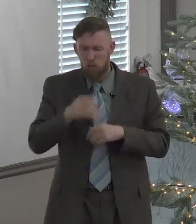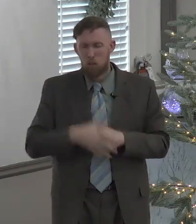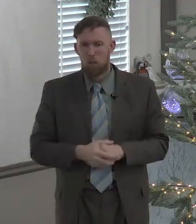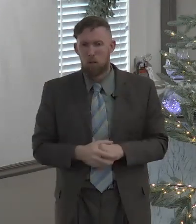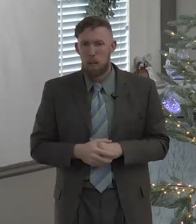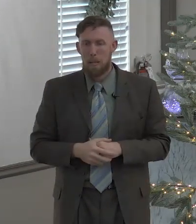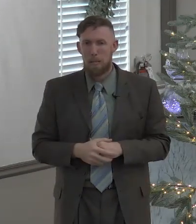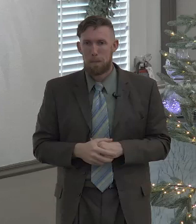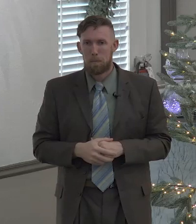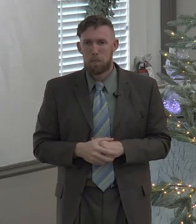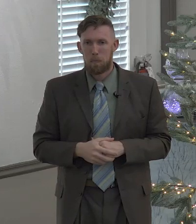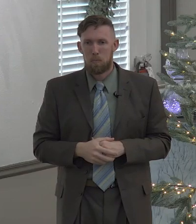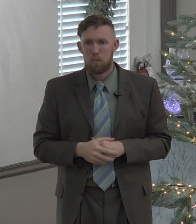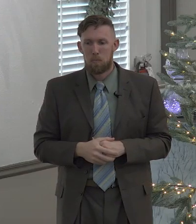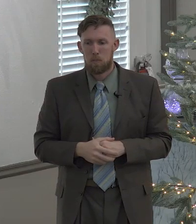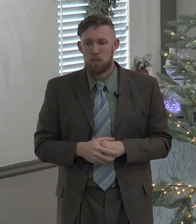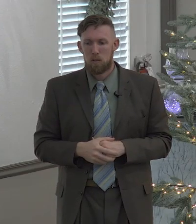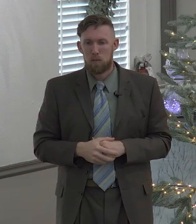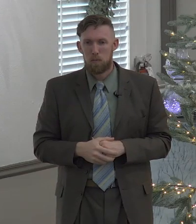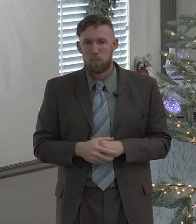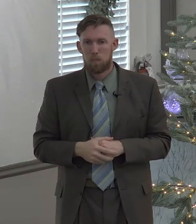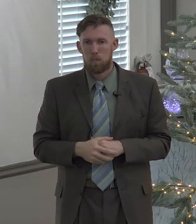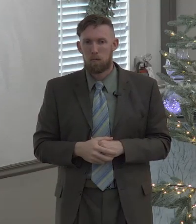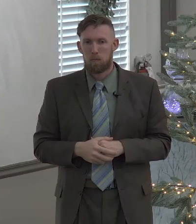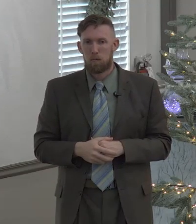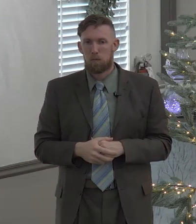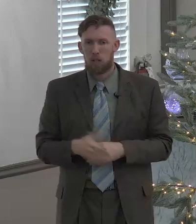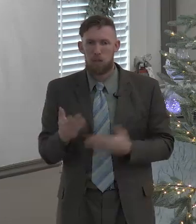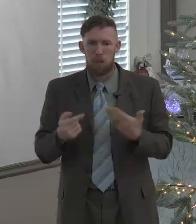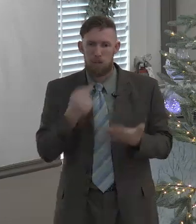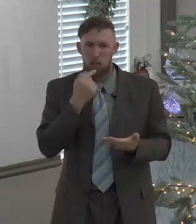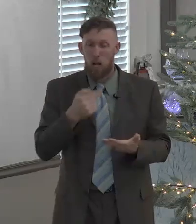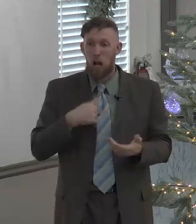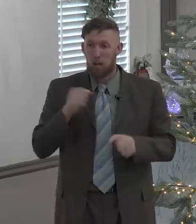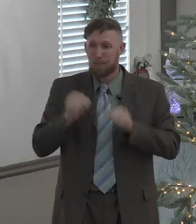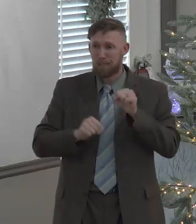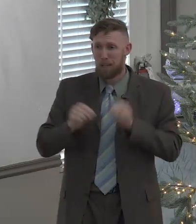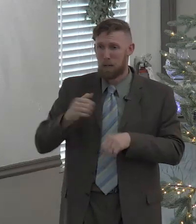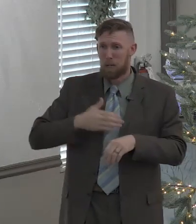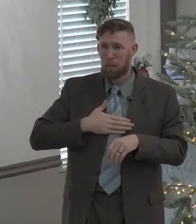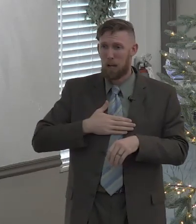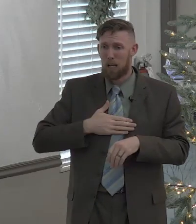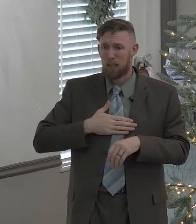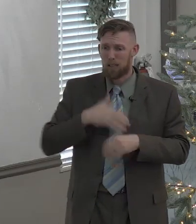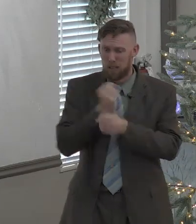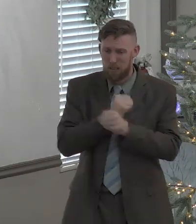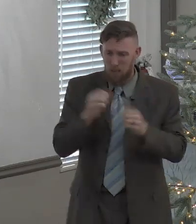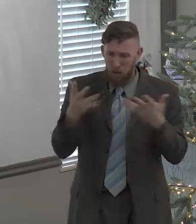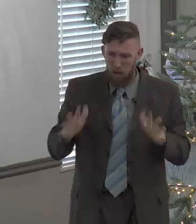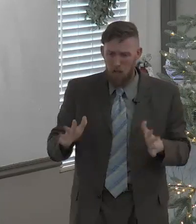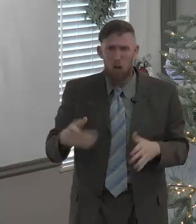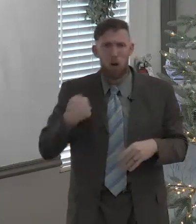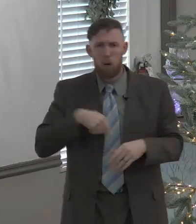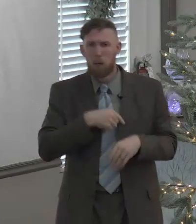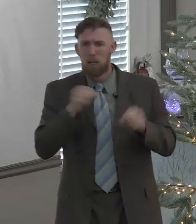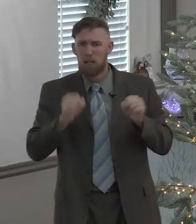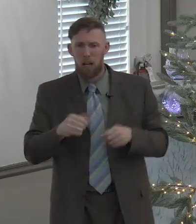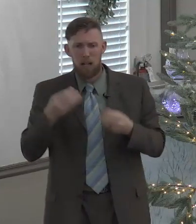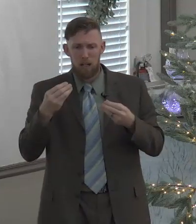What is pressing on you? Maybe you're here and you say, you know what, the truth of the matter is, I have some doubts about my